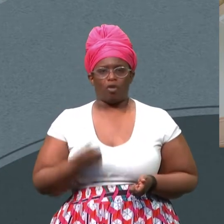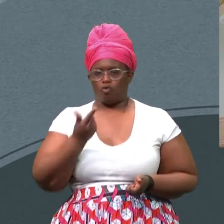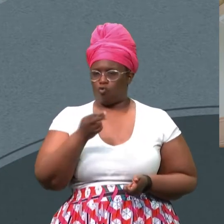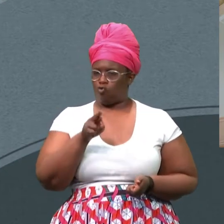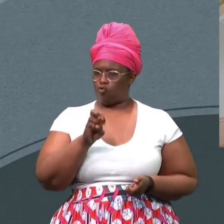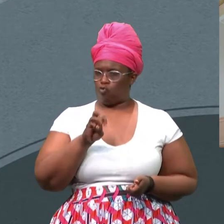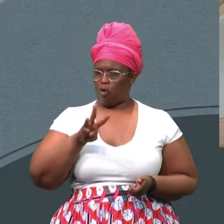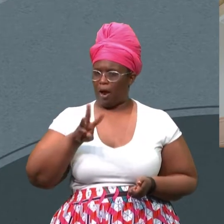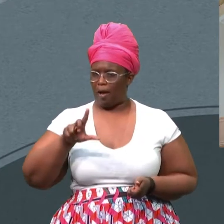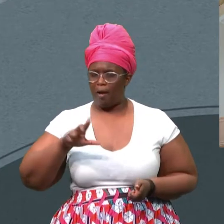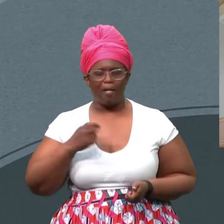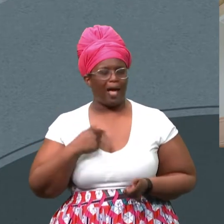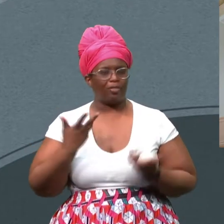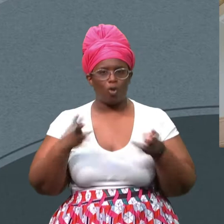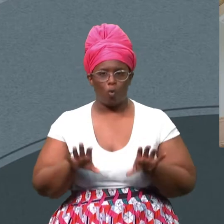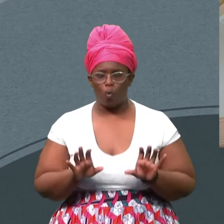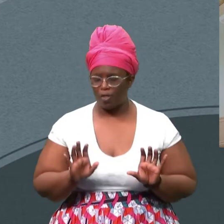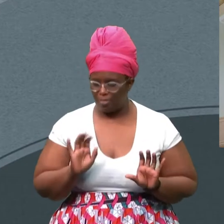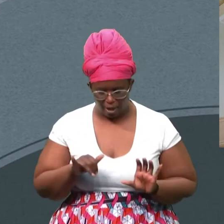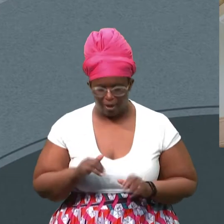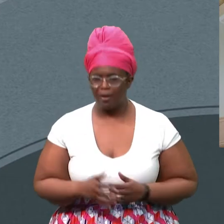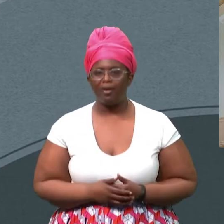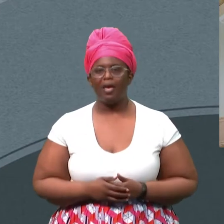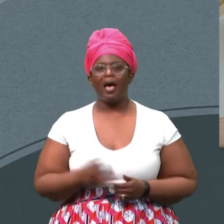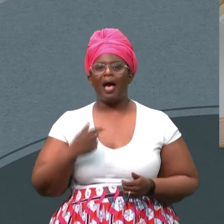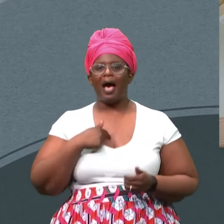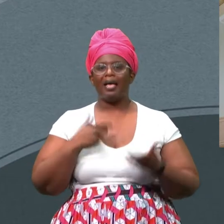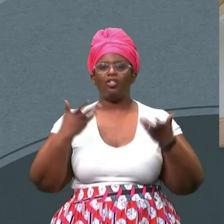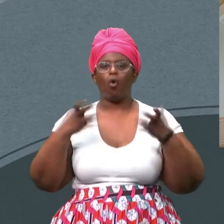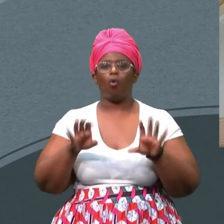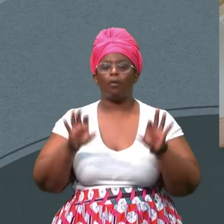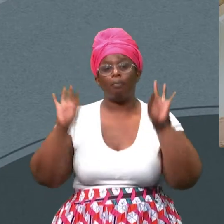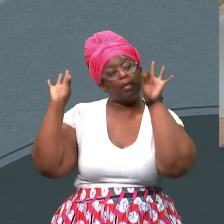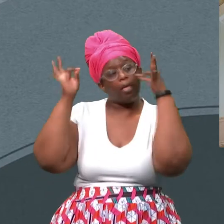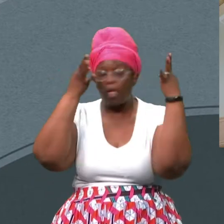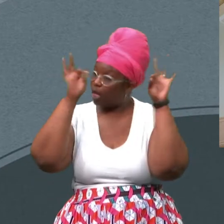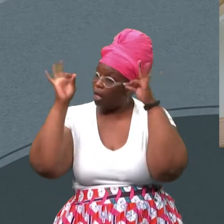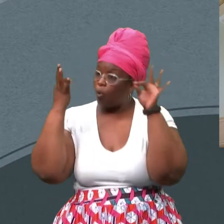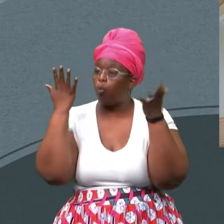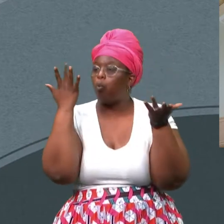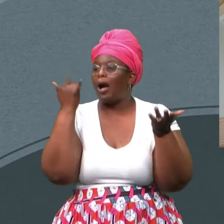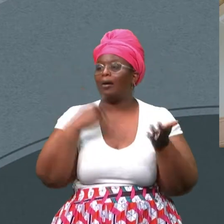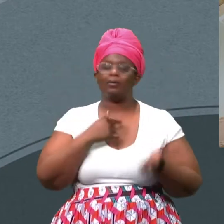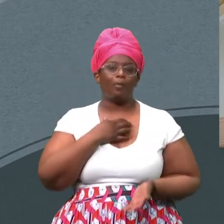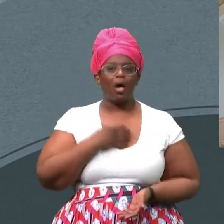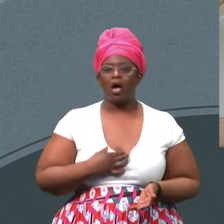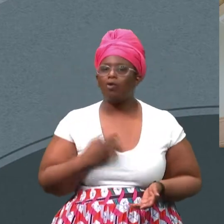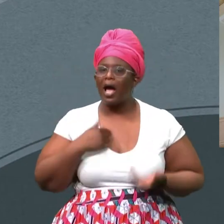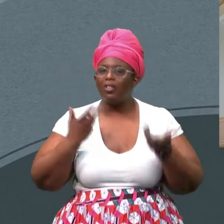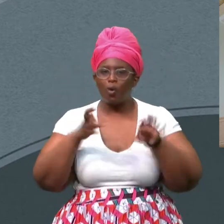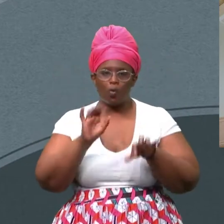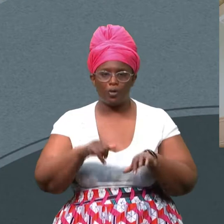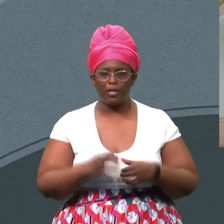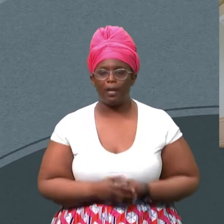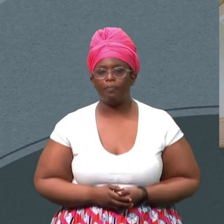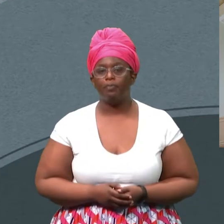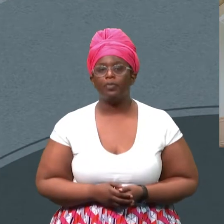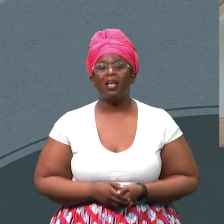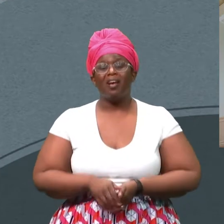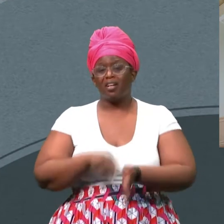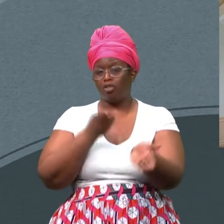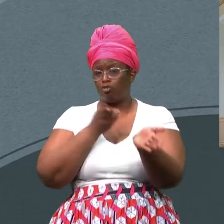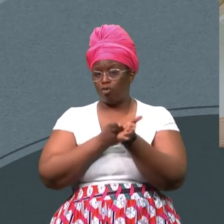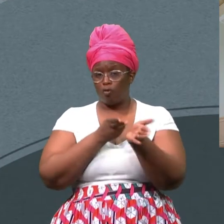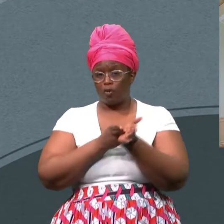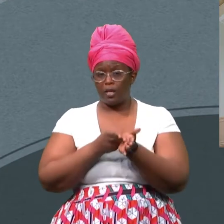somewhere. I want to be up here, watch this, distracted and preoccupied by my hunger. Because the truth of the matter